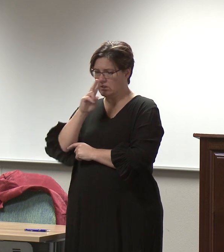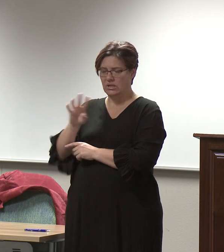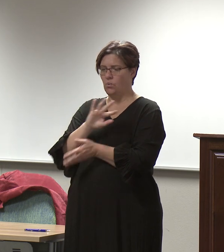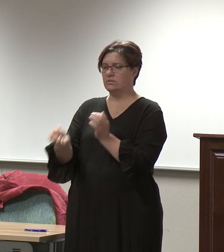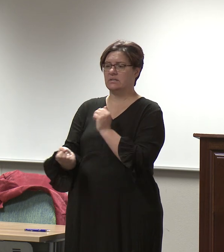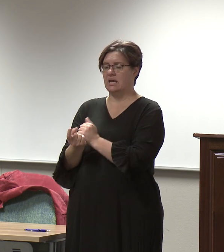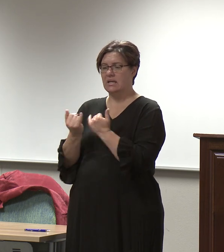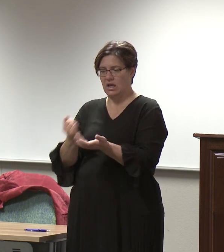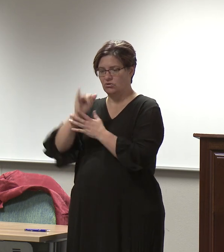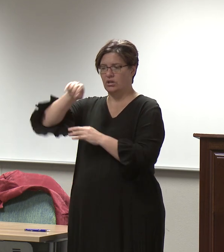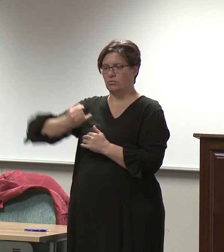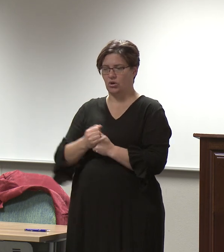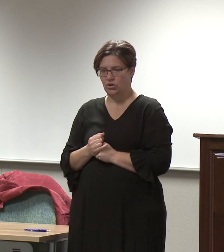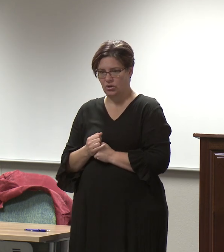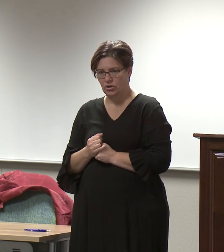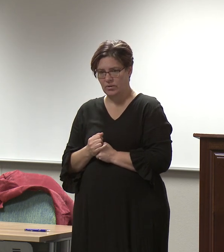being done here in Johannesburg,